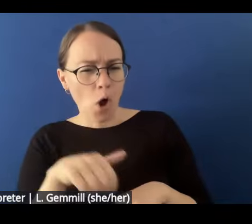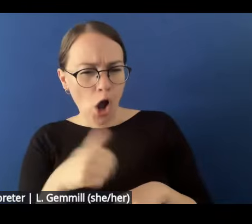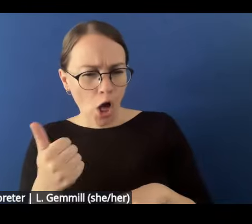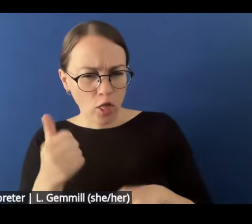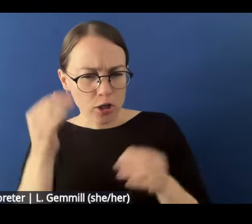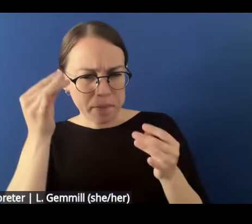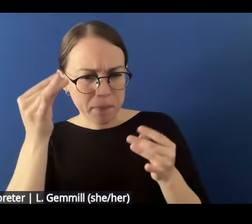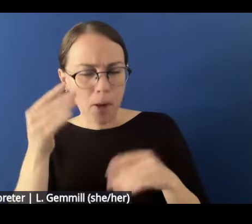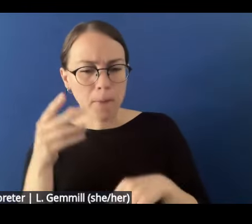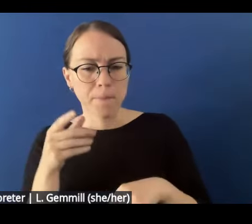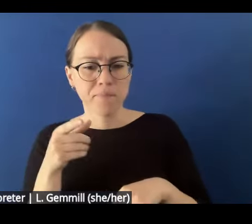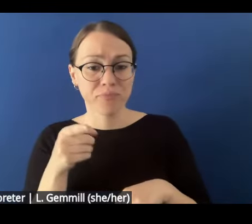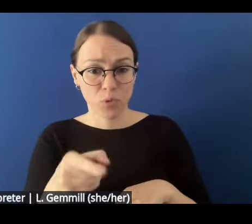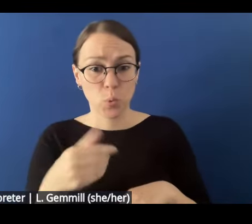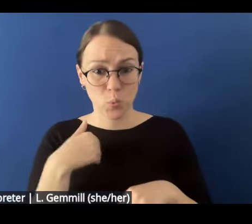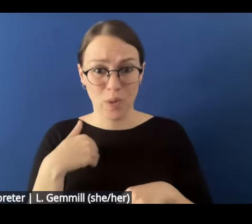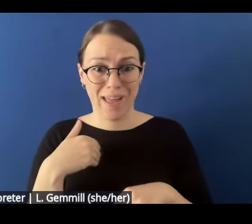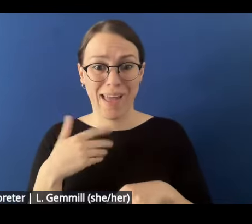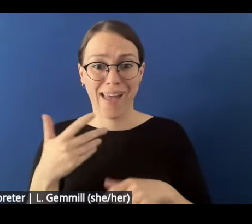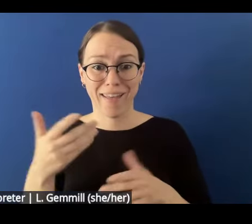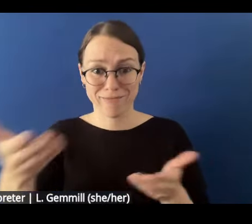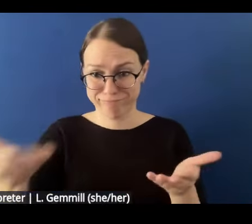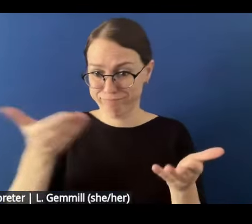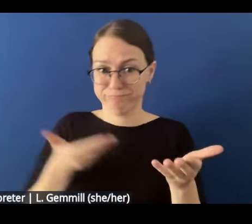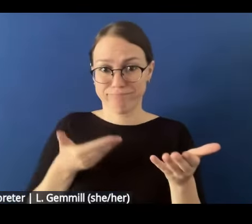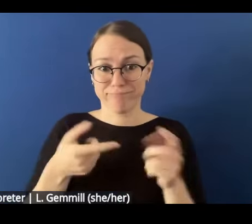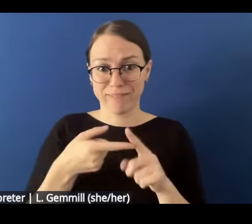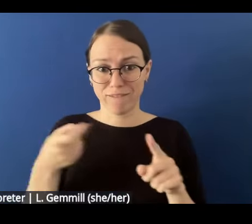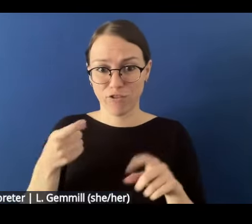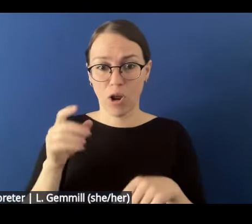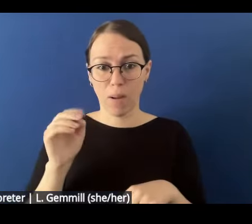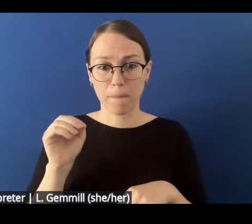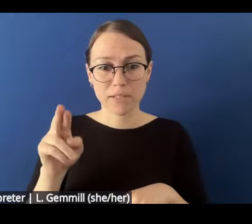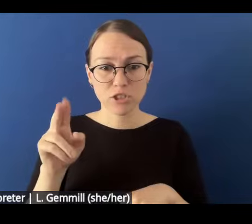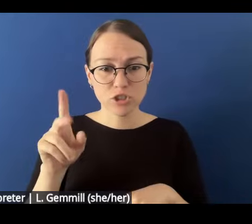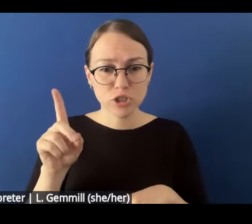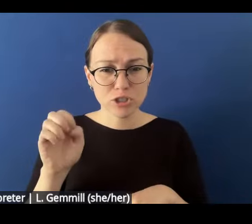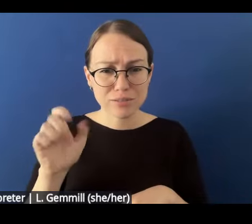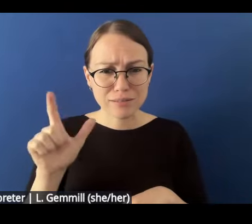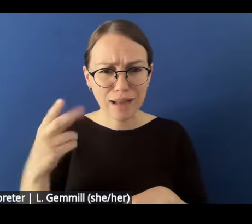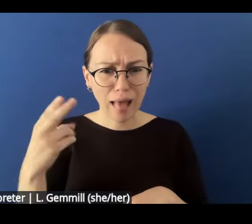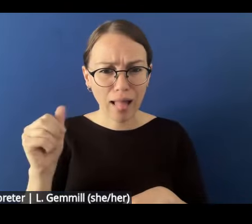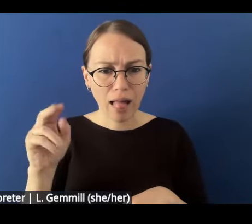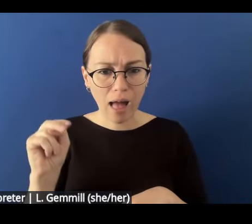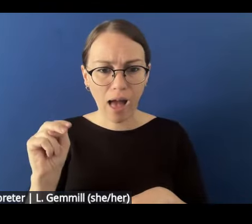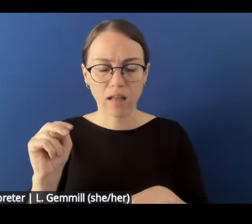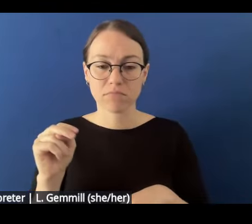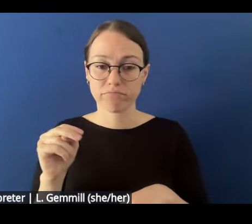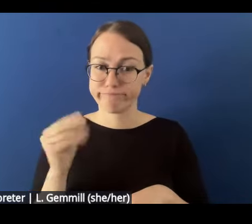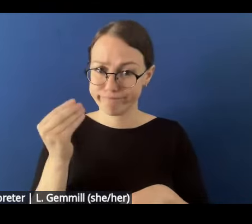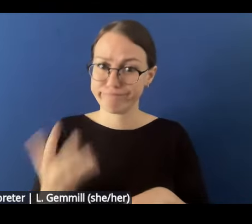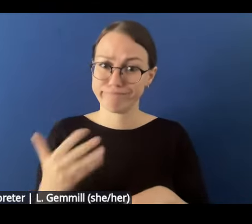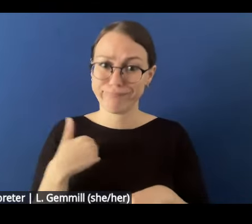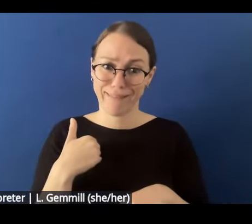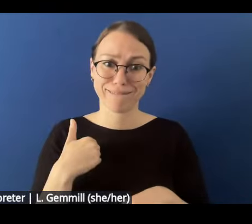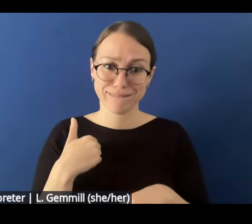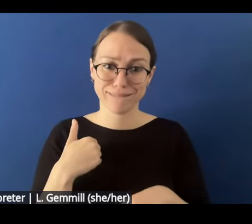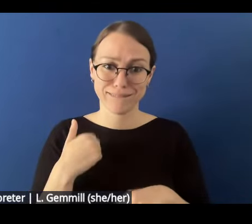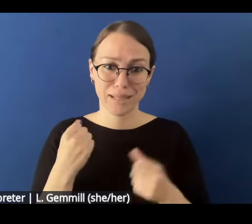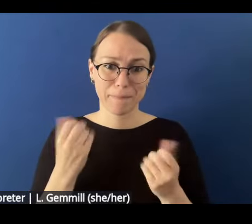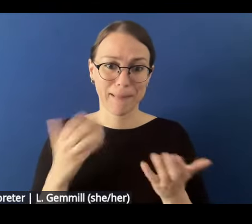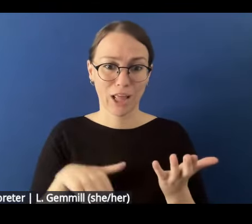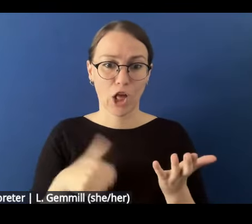an exemplar from Mr. Delahunt, Yes. and there are many other signatures, which many other